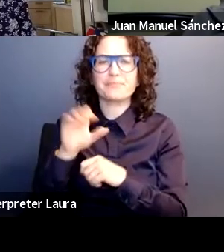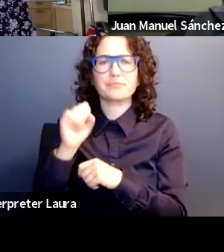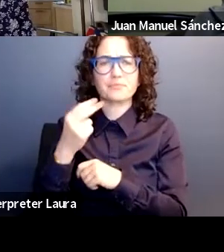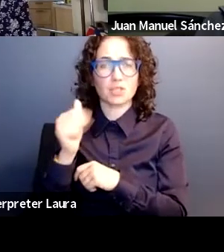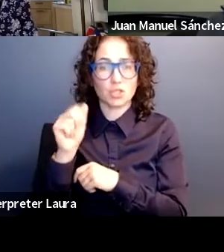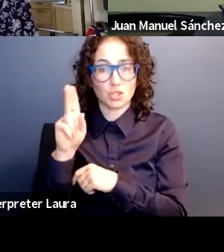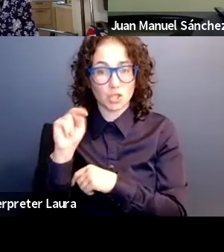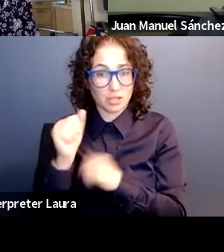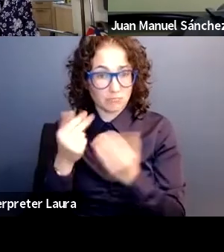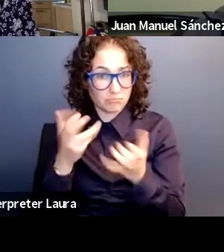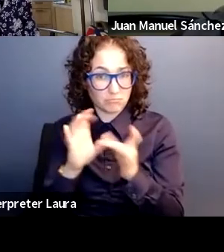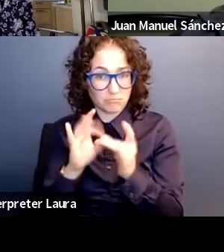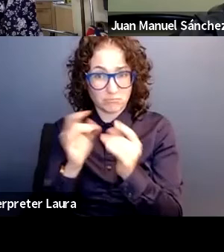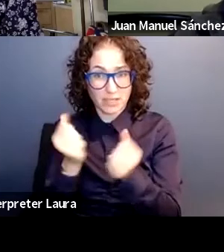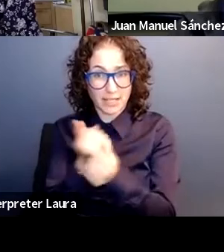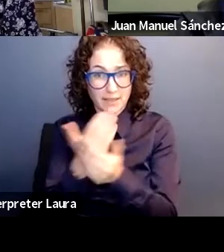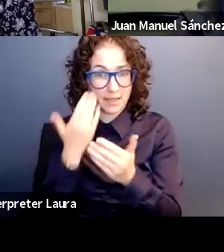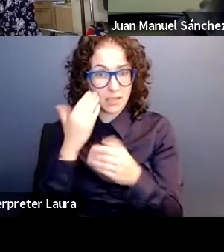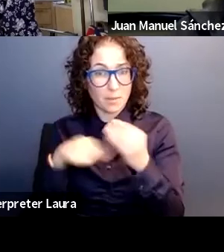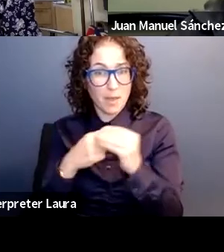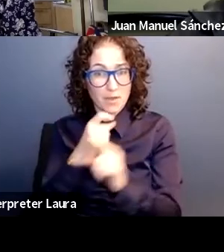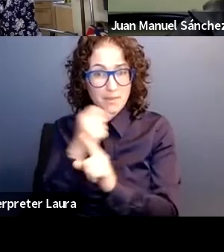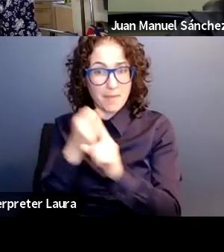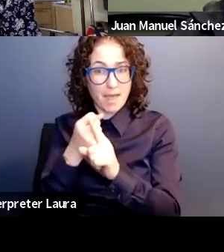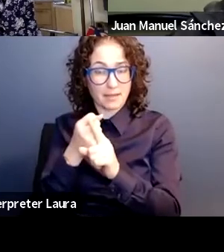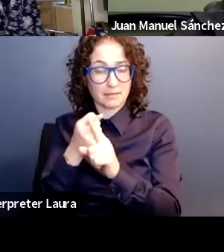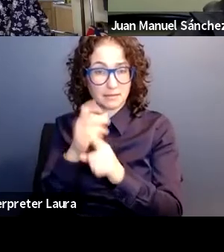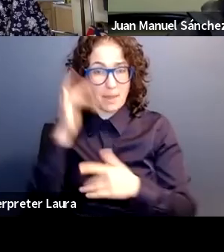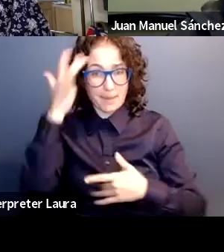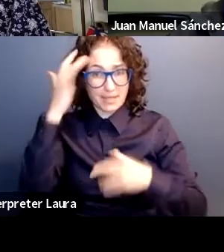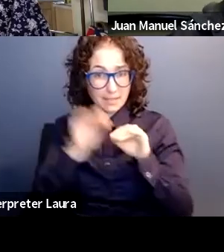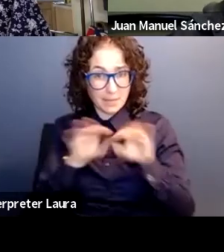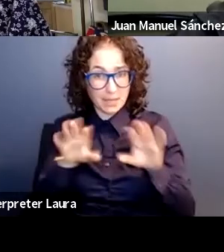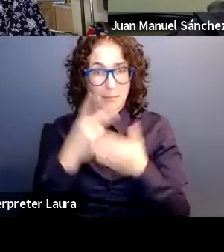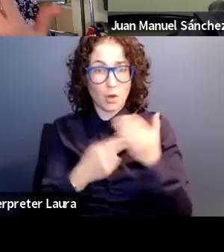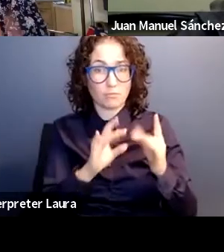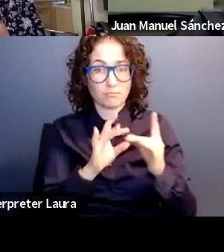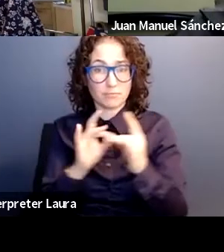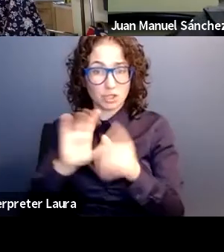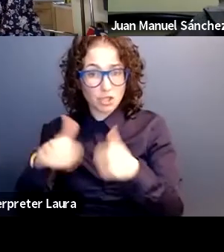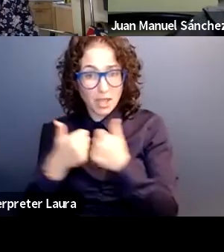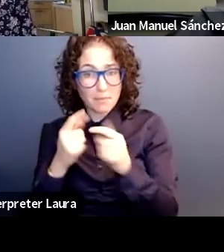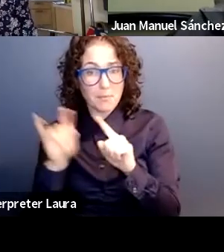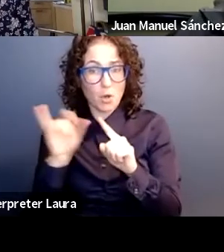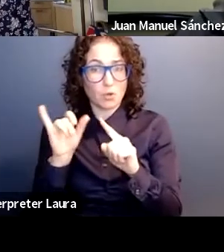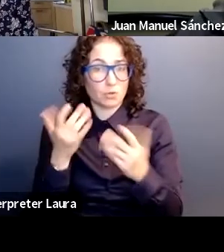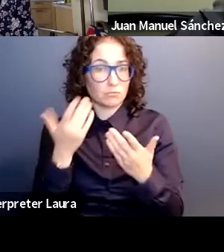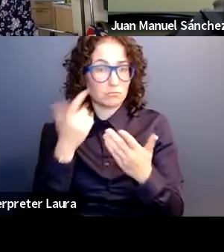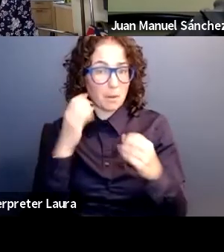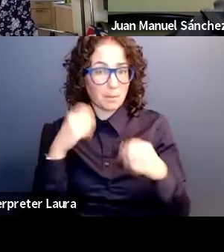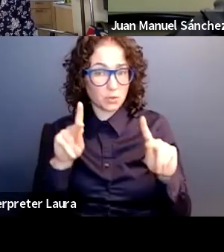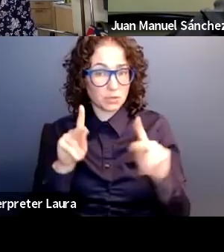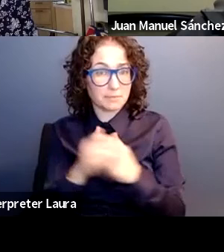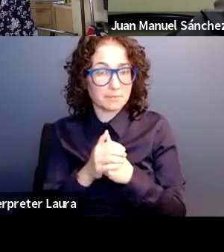would like to share in terms of the impacts of the pandemic, both in terms of challenges, but also in terms of opportunity